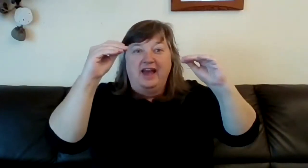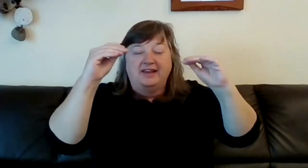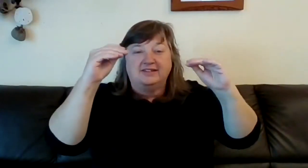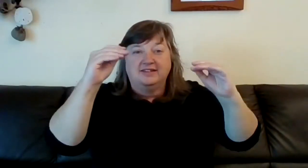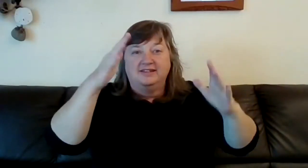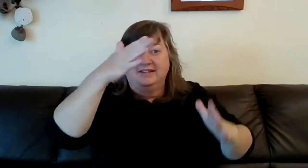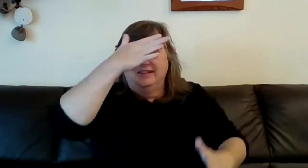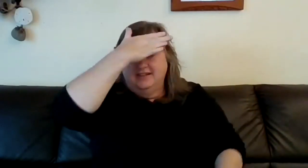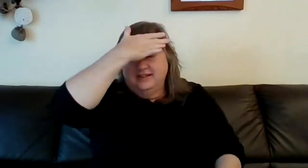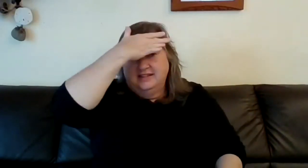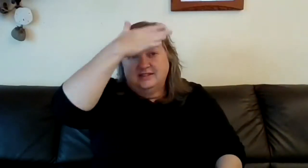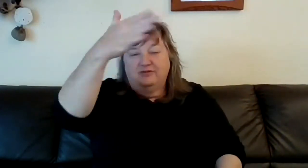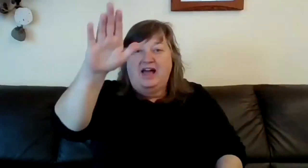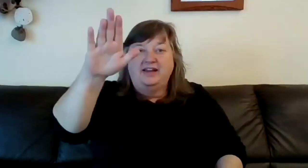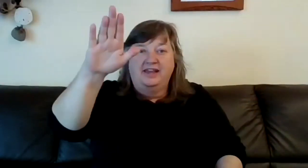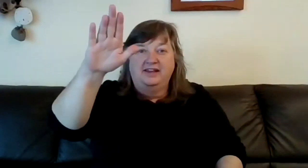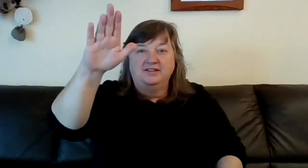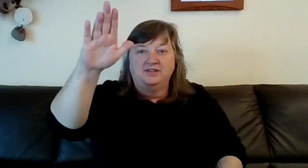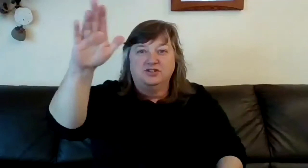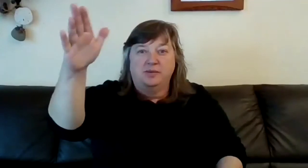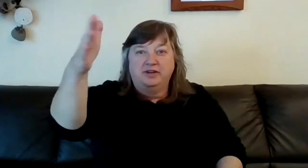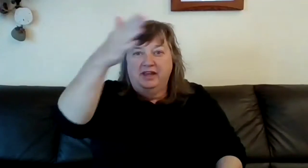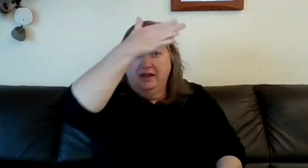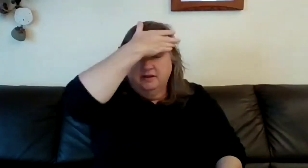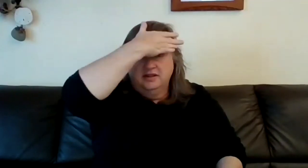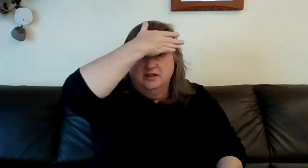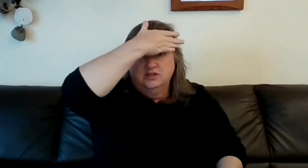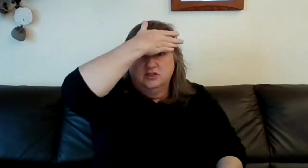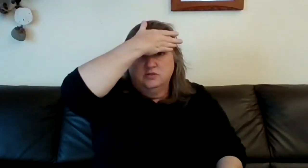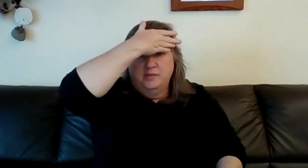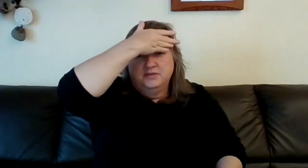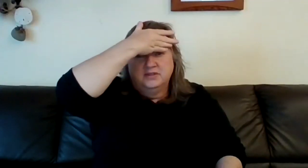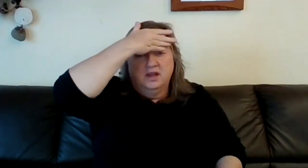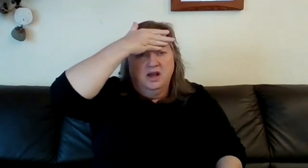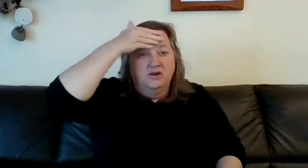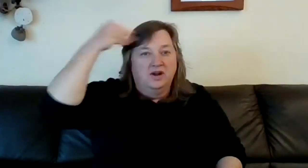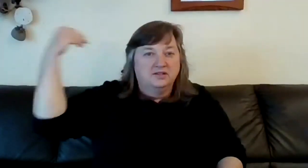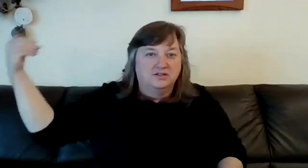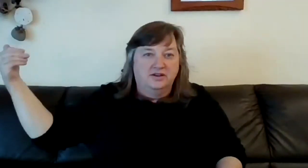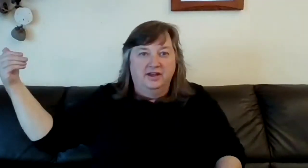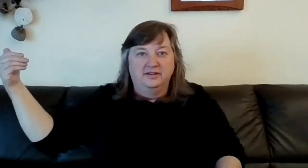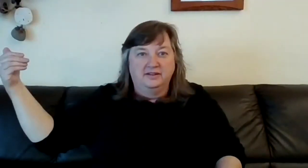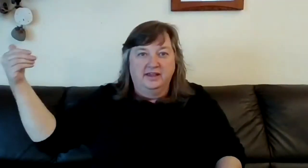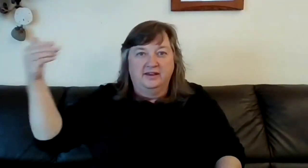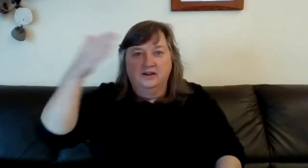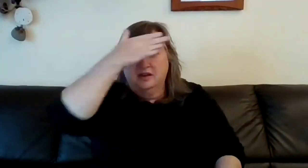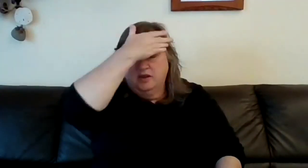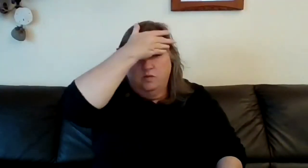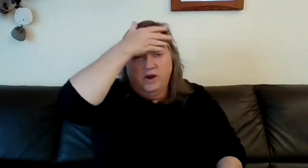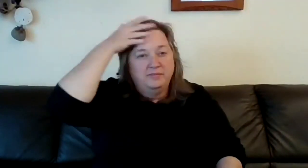Forget is a flat hand. Your dominant hand swipes across your head, like it wiped